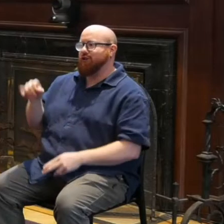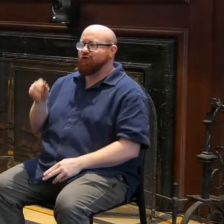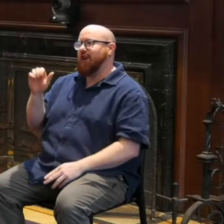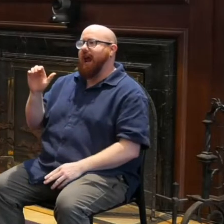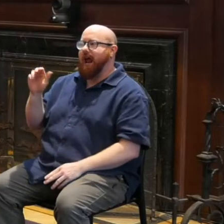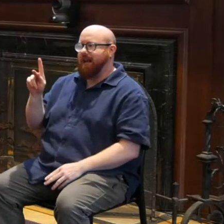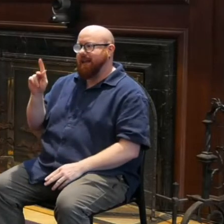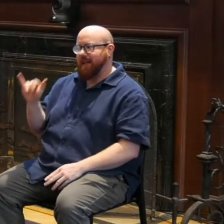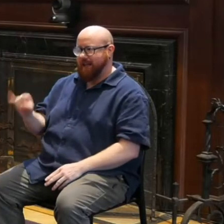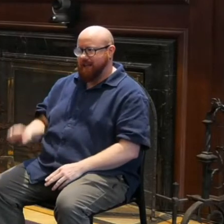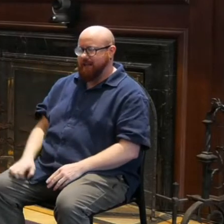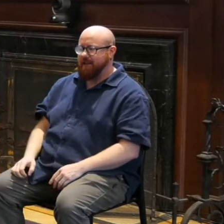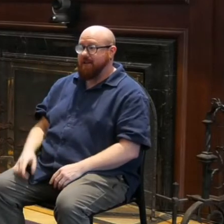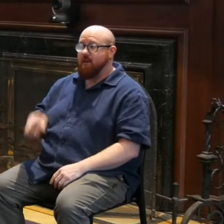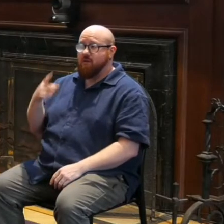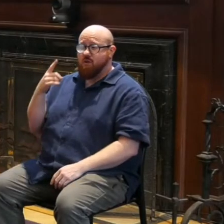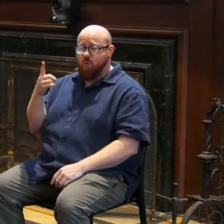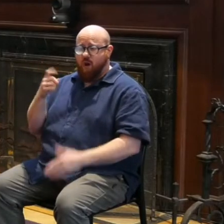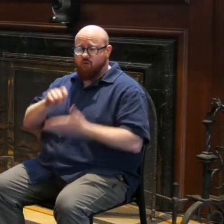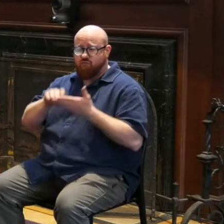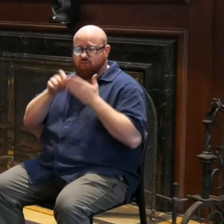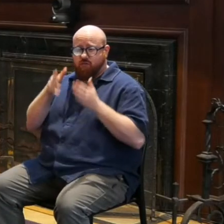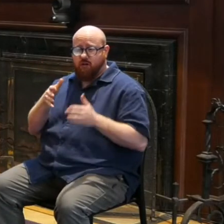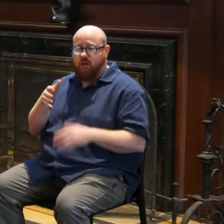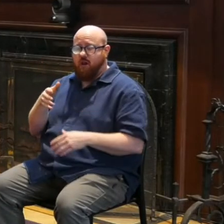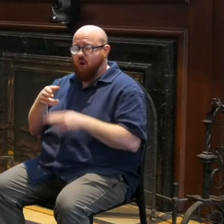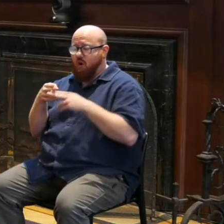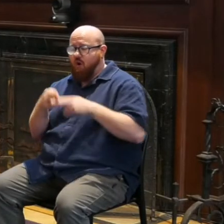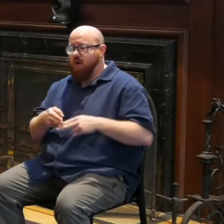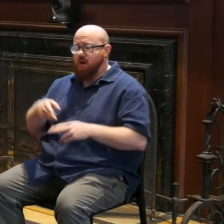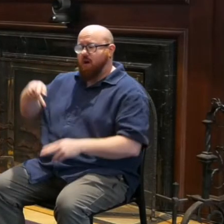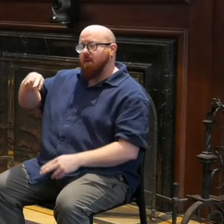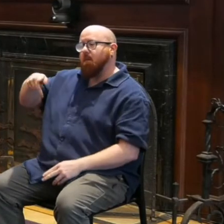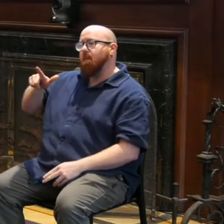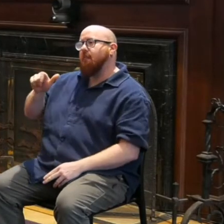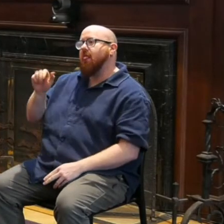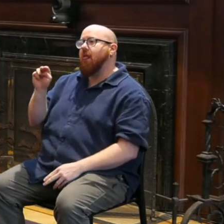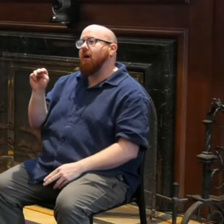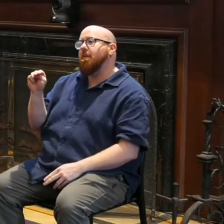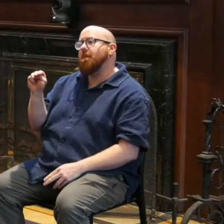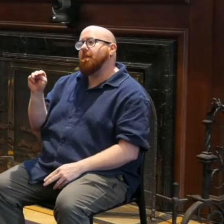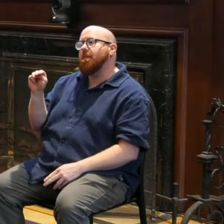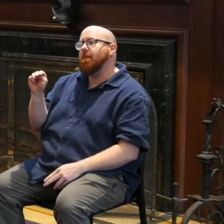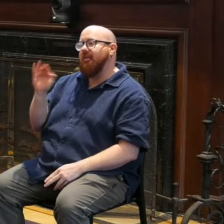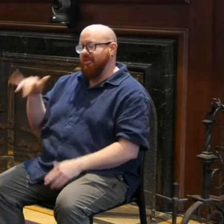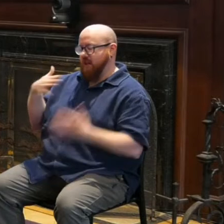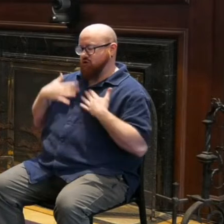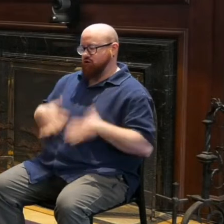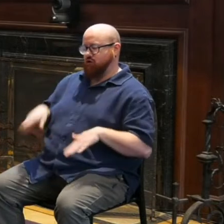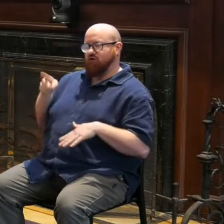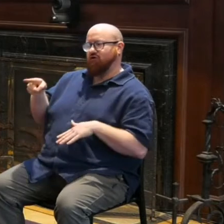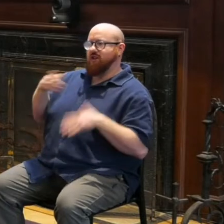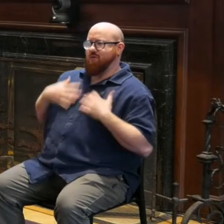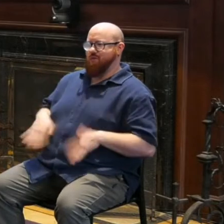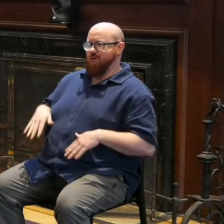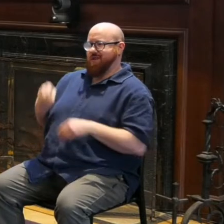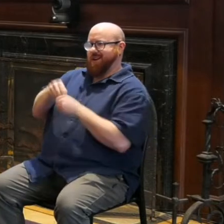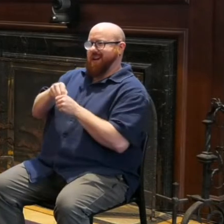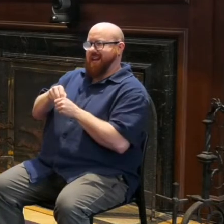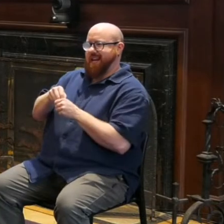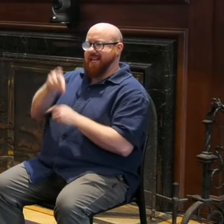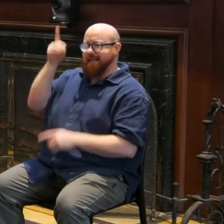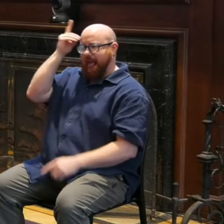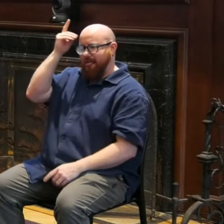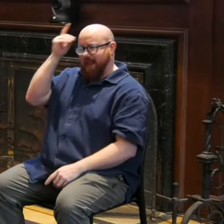One journalist called it Plum, the wool suit Jackie wore in Dallas.